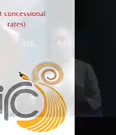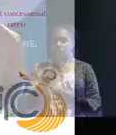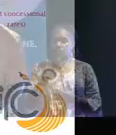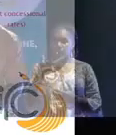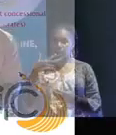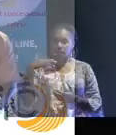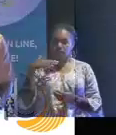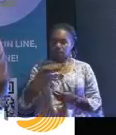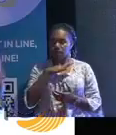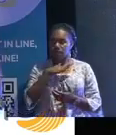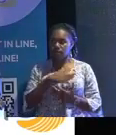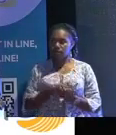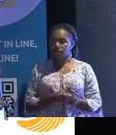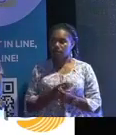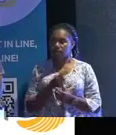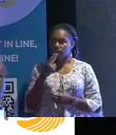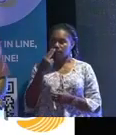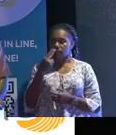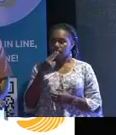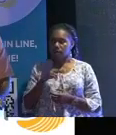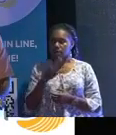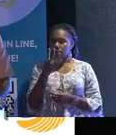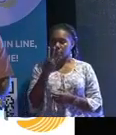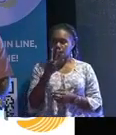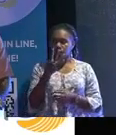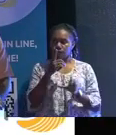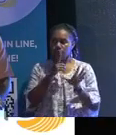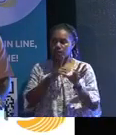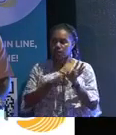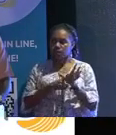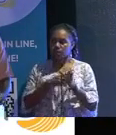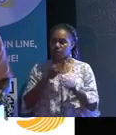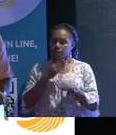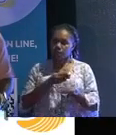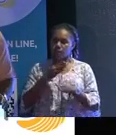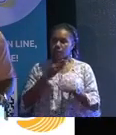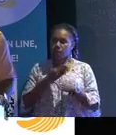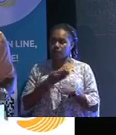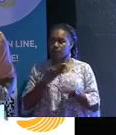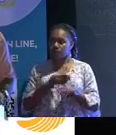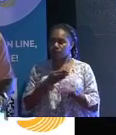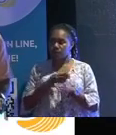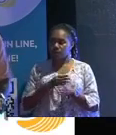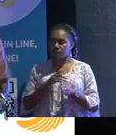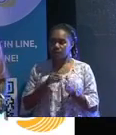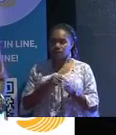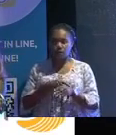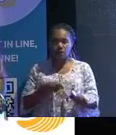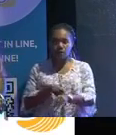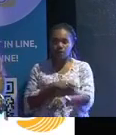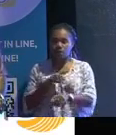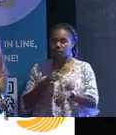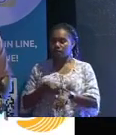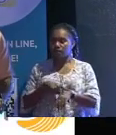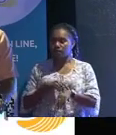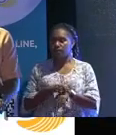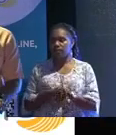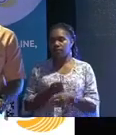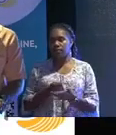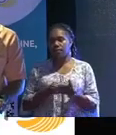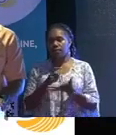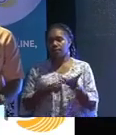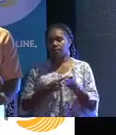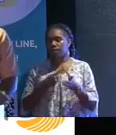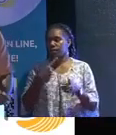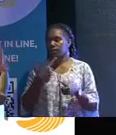I'm going past 15 years, so it's okay because it's gonna attract the concessional rate.